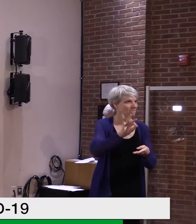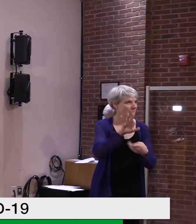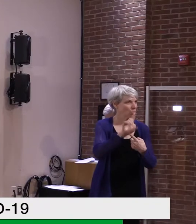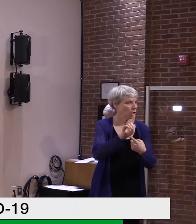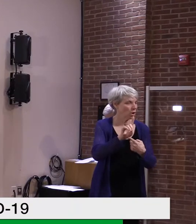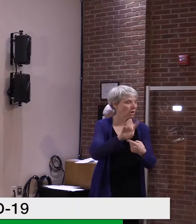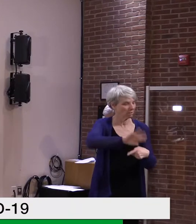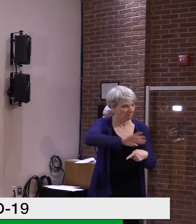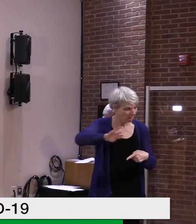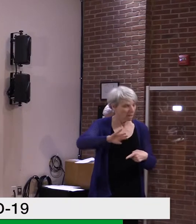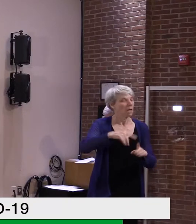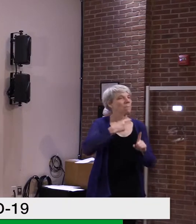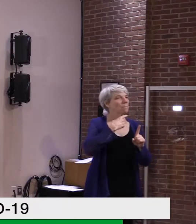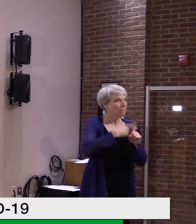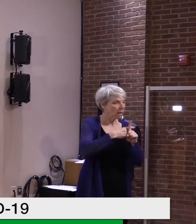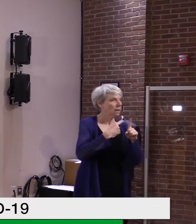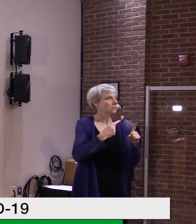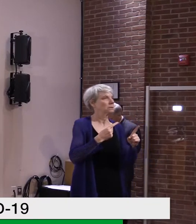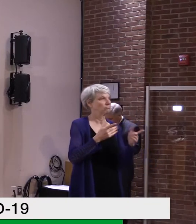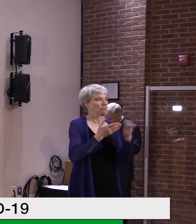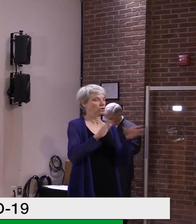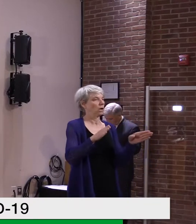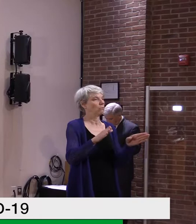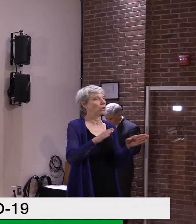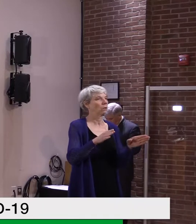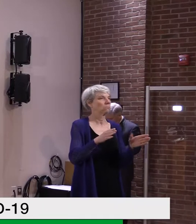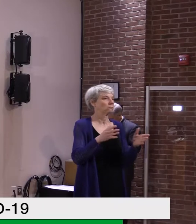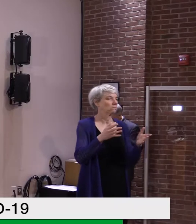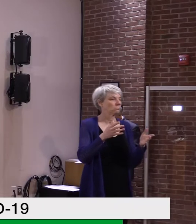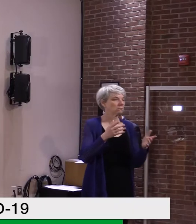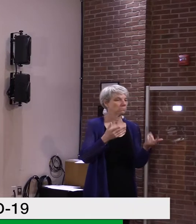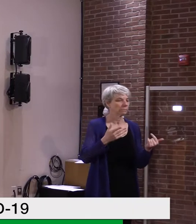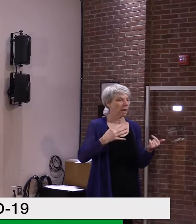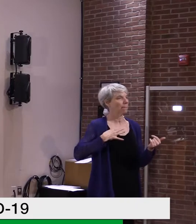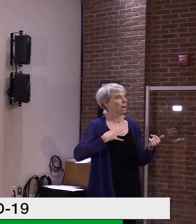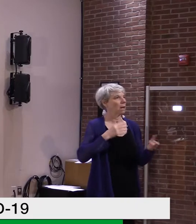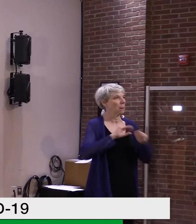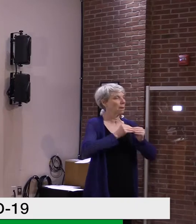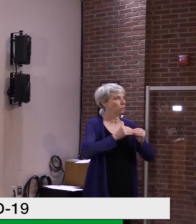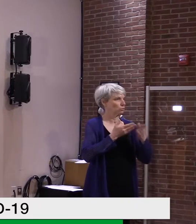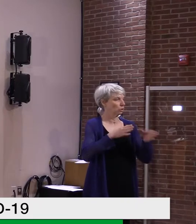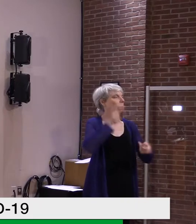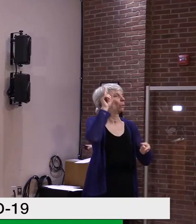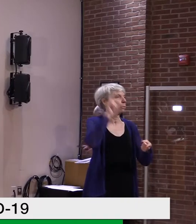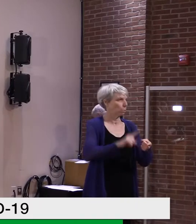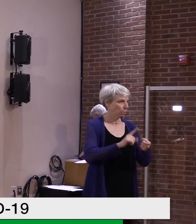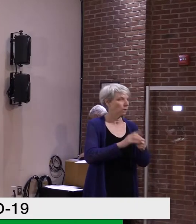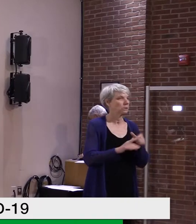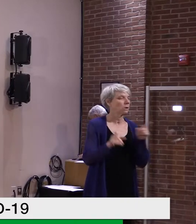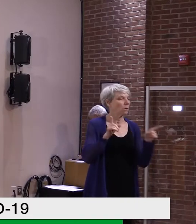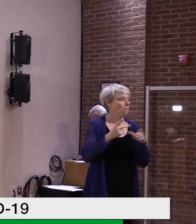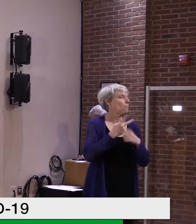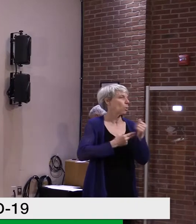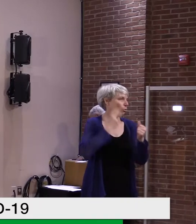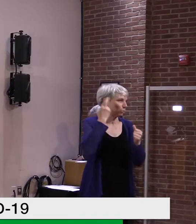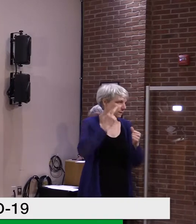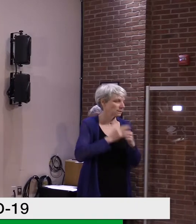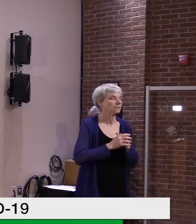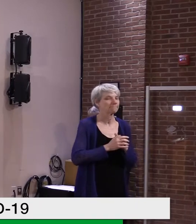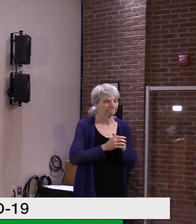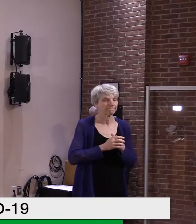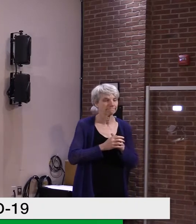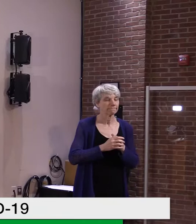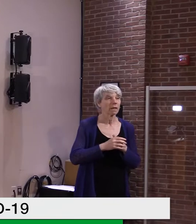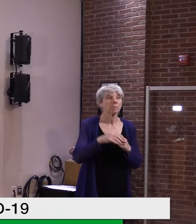claims being filed through our fraud mitigation efforts. So I think it's a combination of both, but we do know there are people